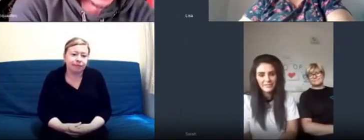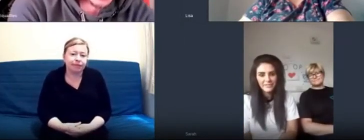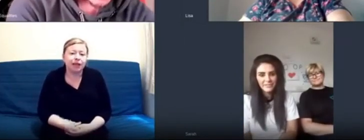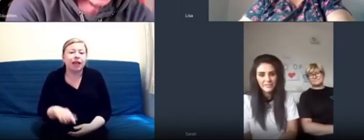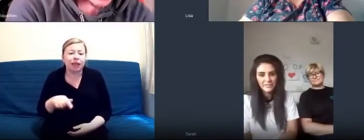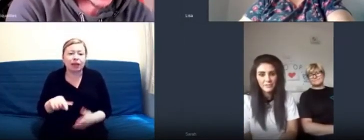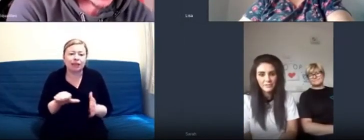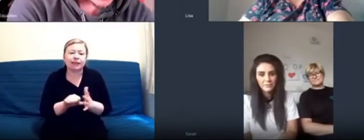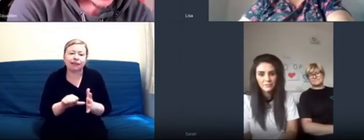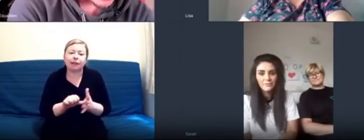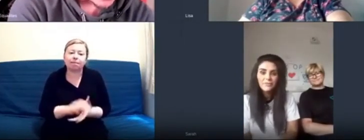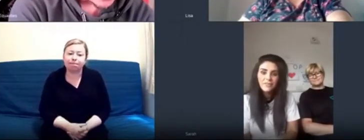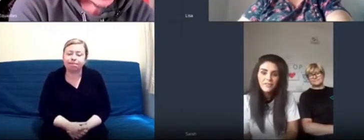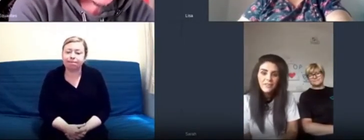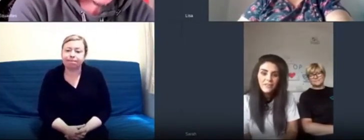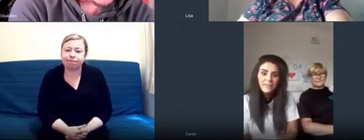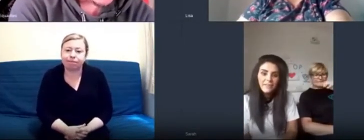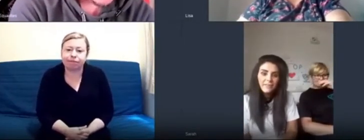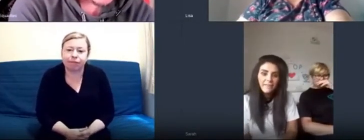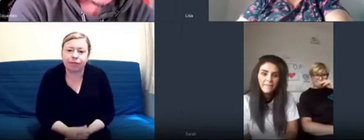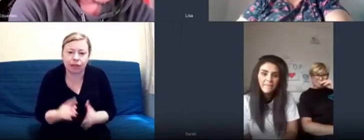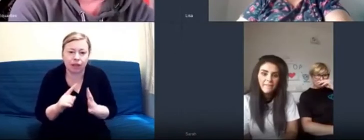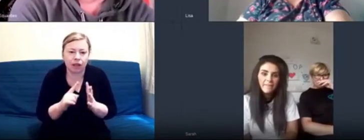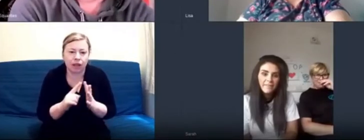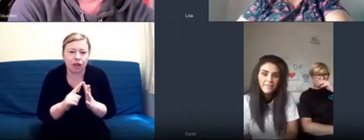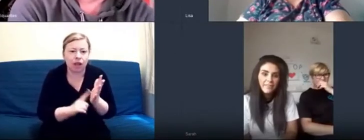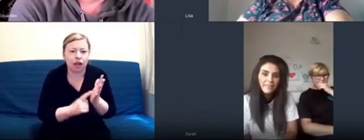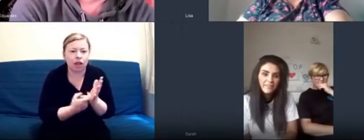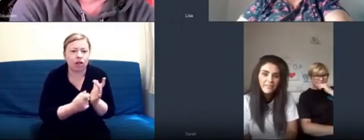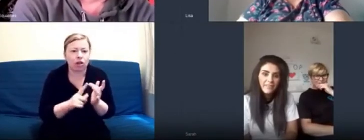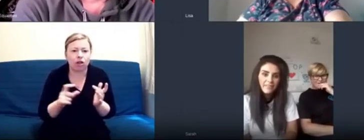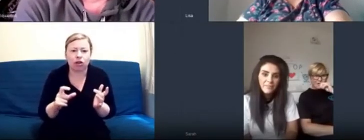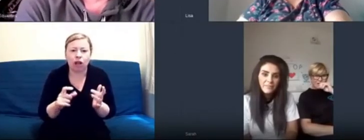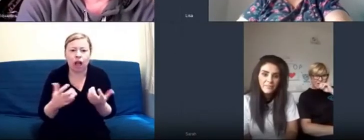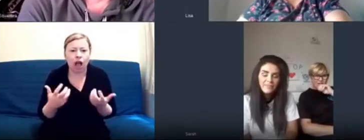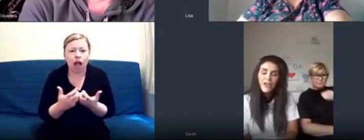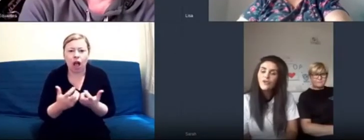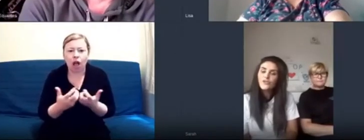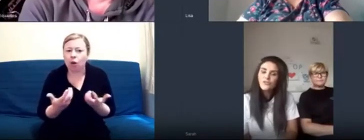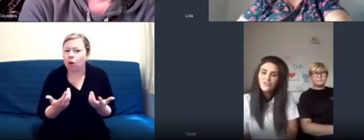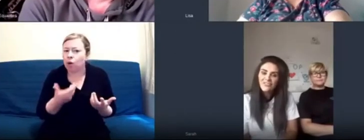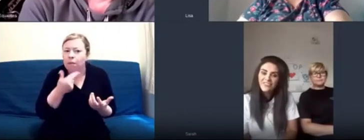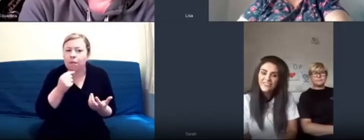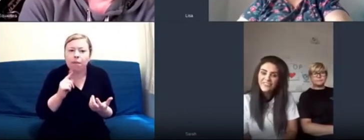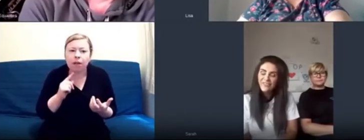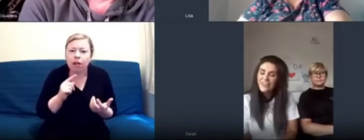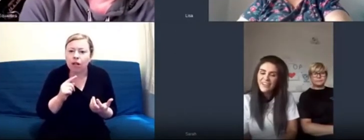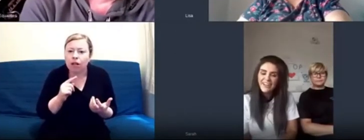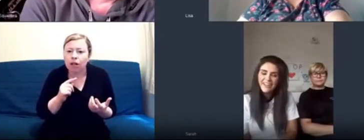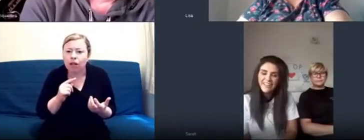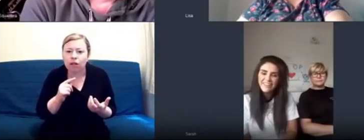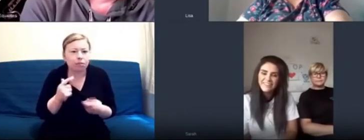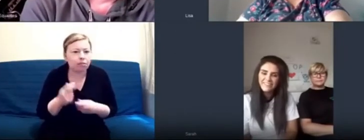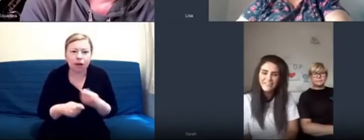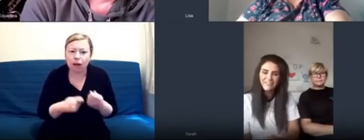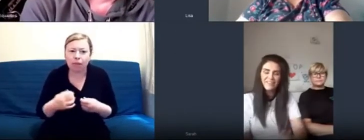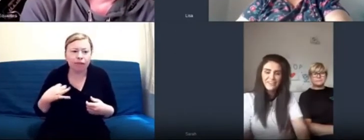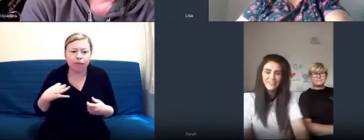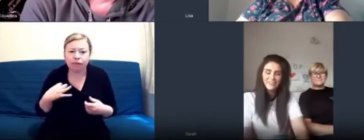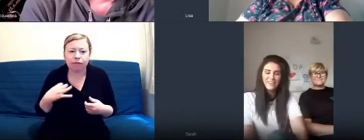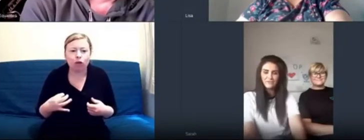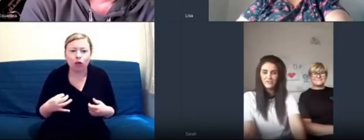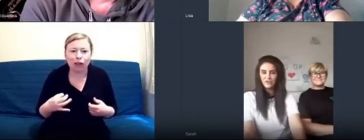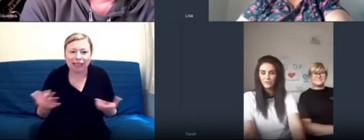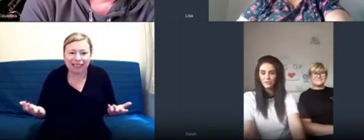But one question, which is, how can people get involved as volunteer? That pops up from out there. So.